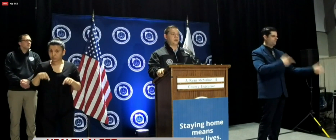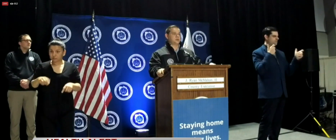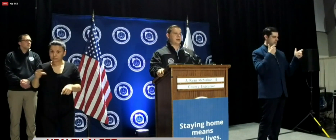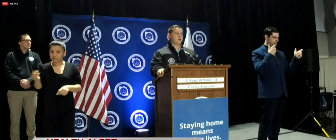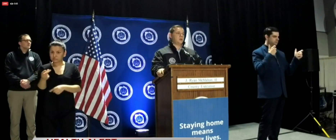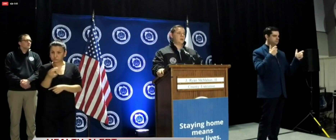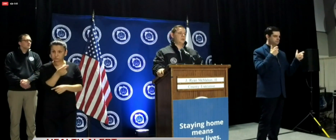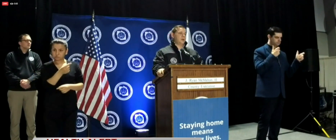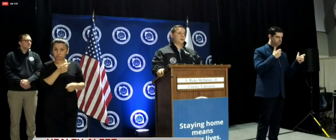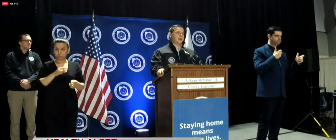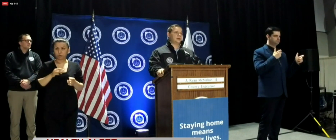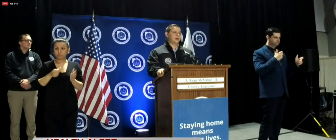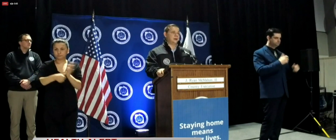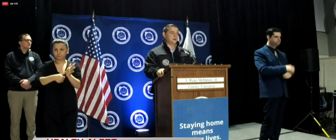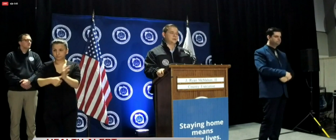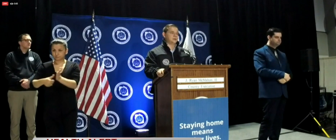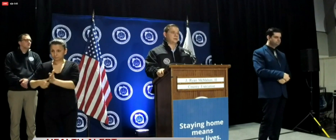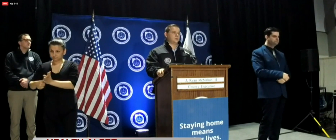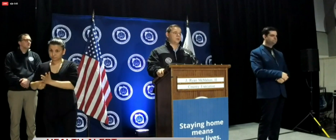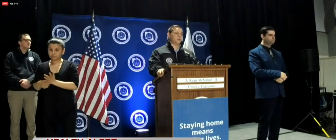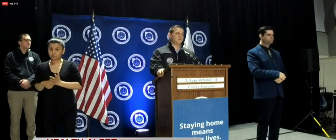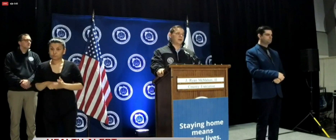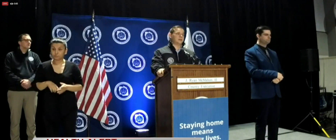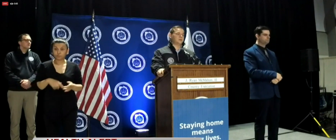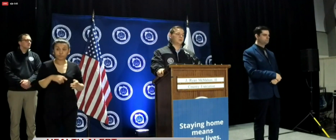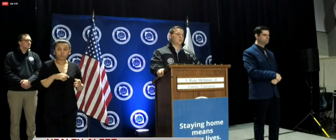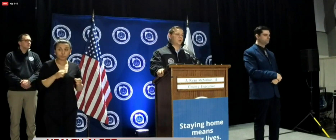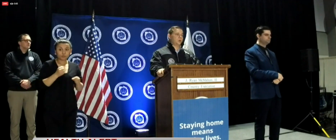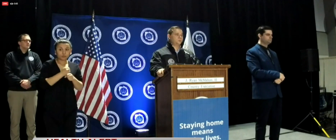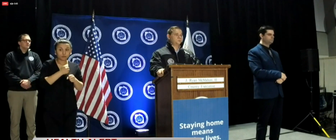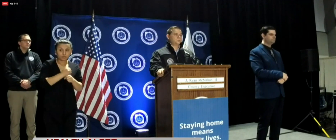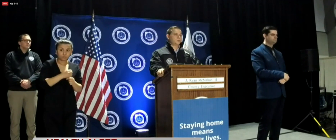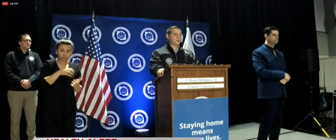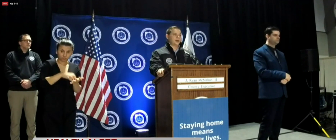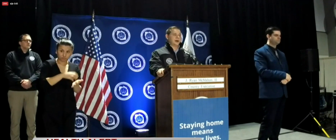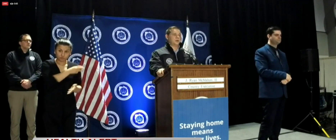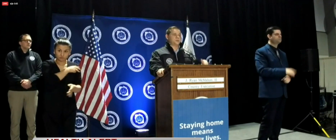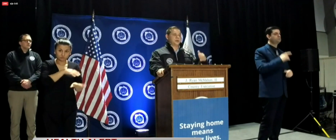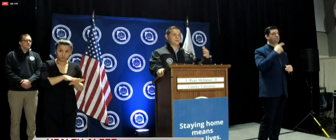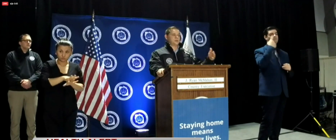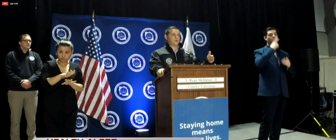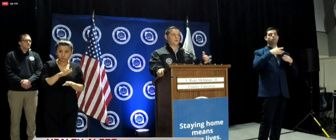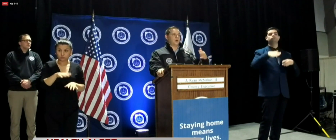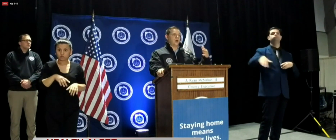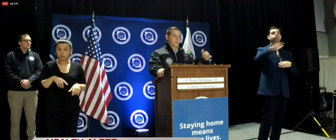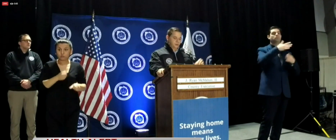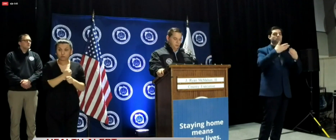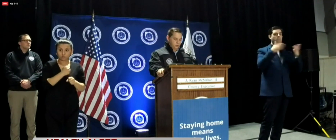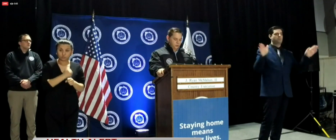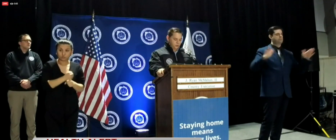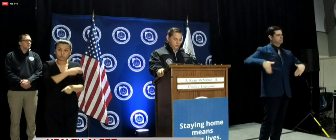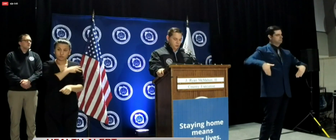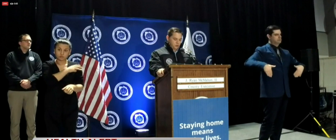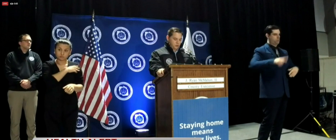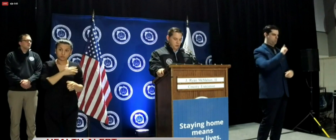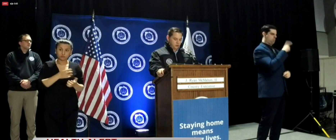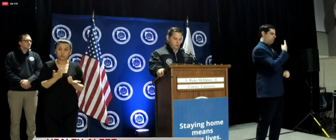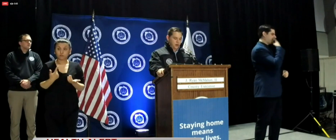at large now, but that again is a really effective tool that helps us overall in the community.